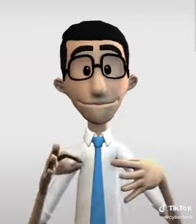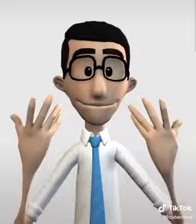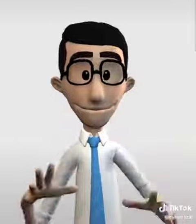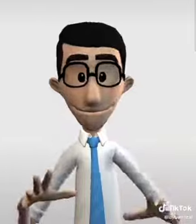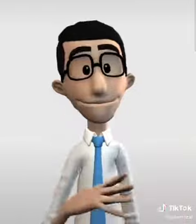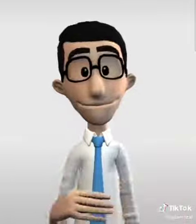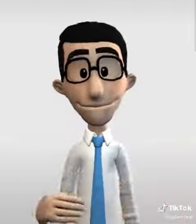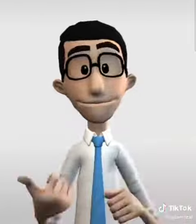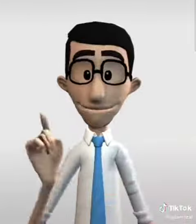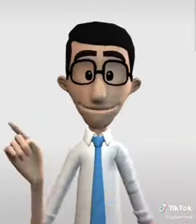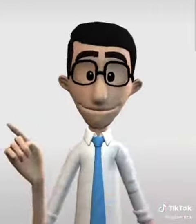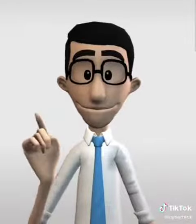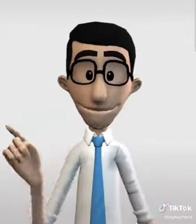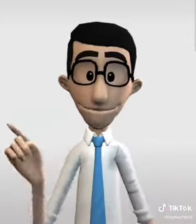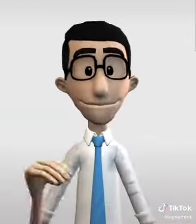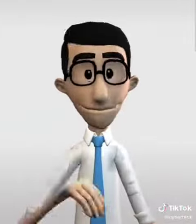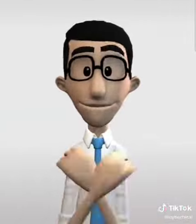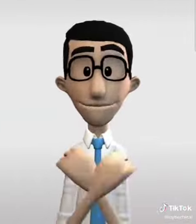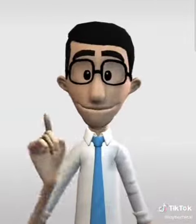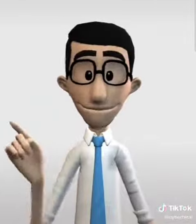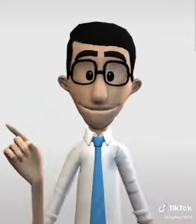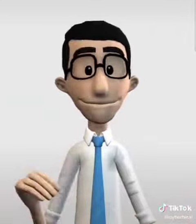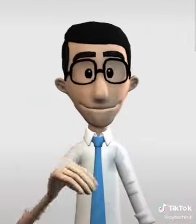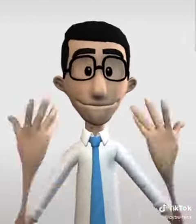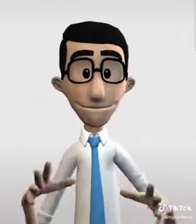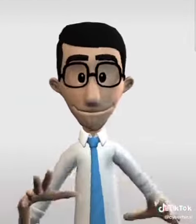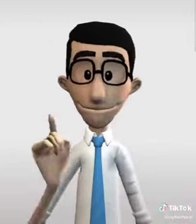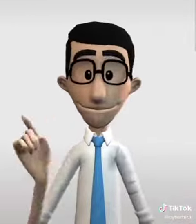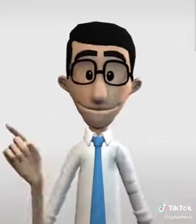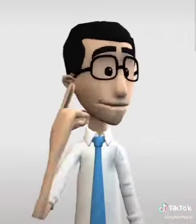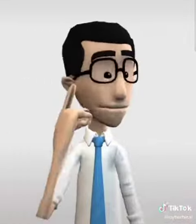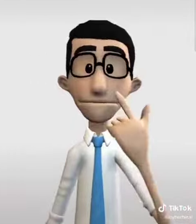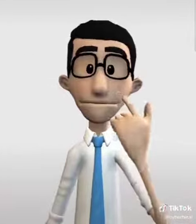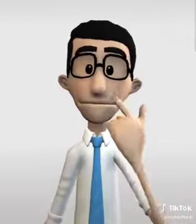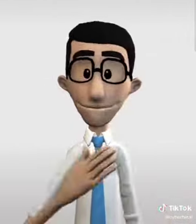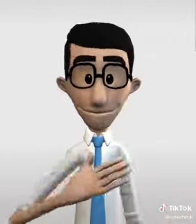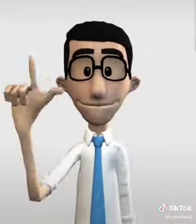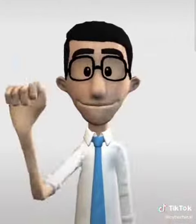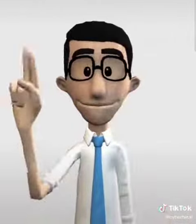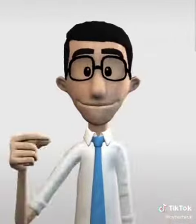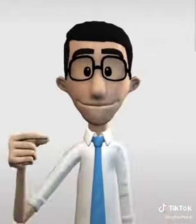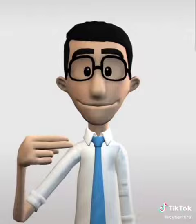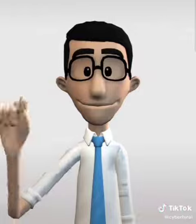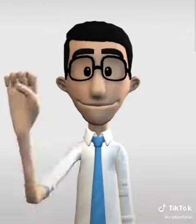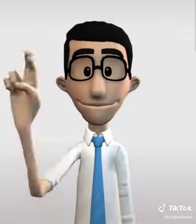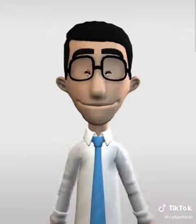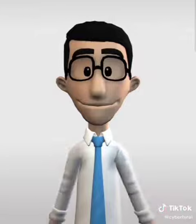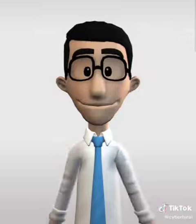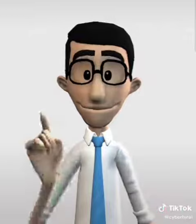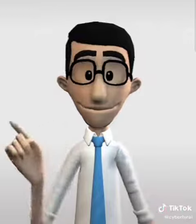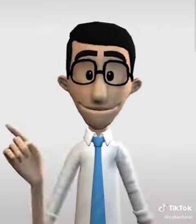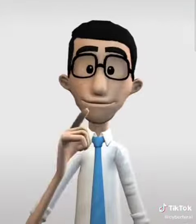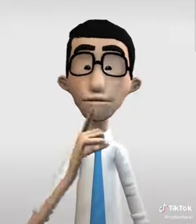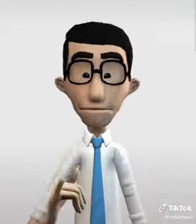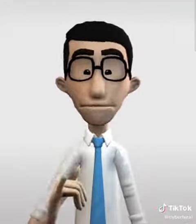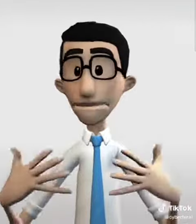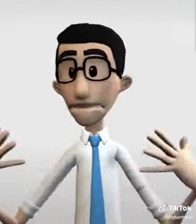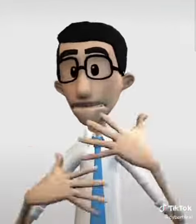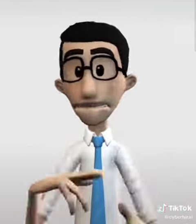received this message. He just laughed and deleted it. When he was in the shower, he heard laughing, my laughter. He got really scared,